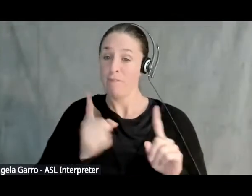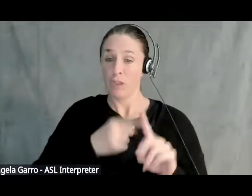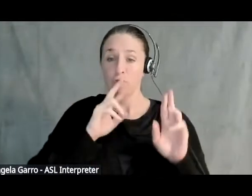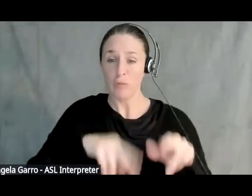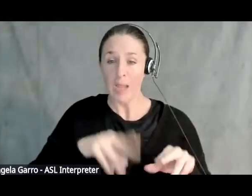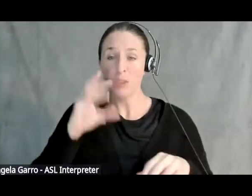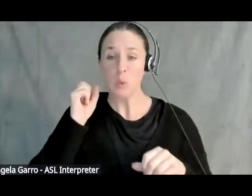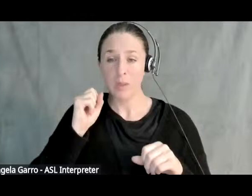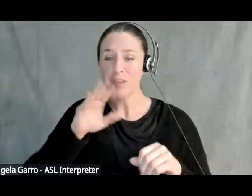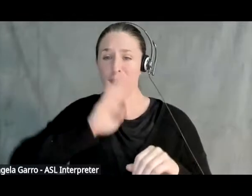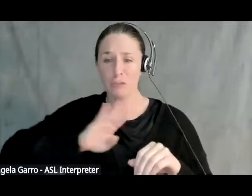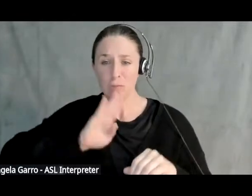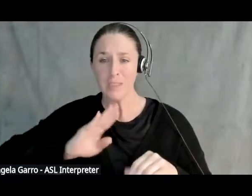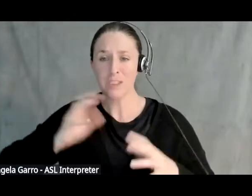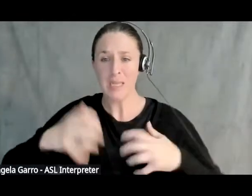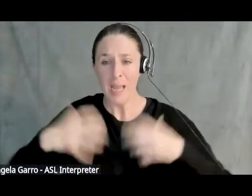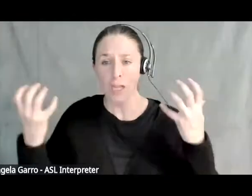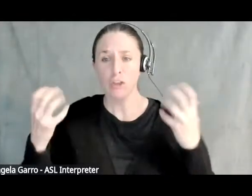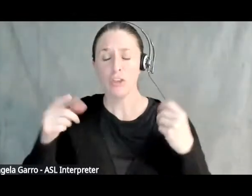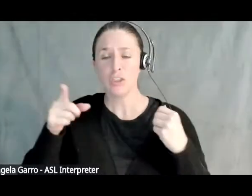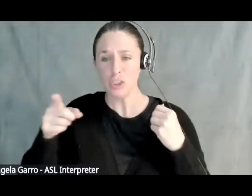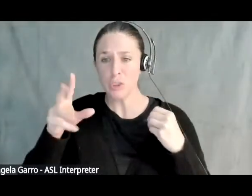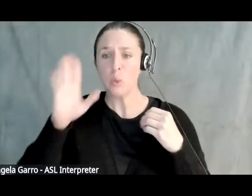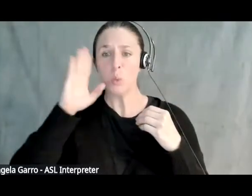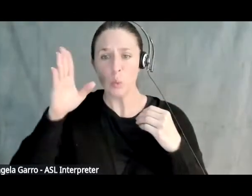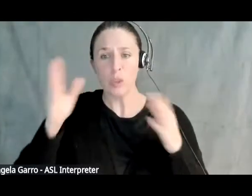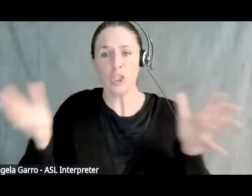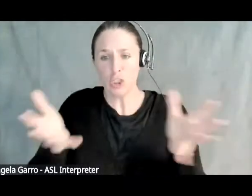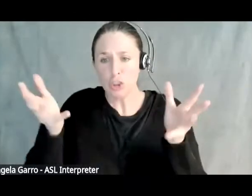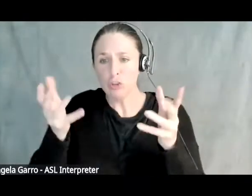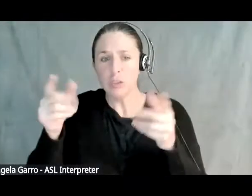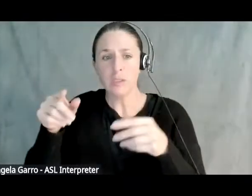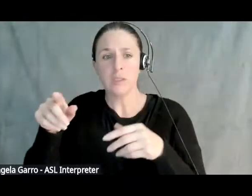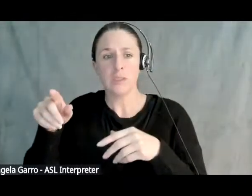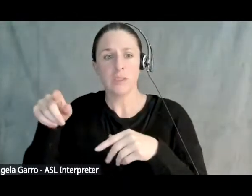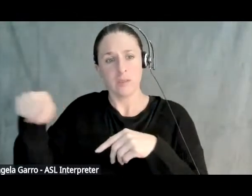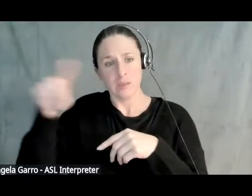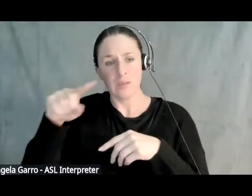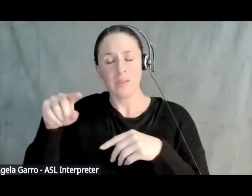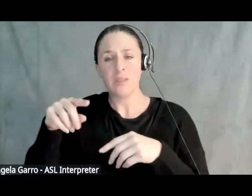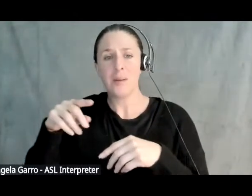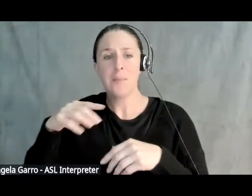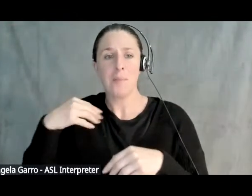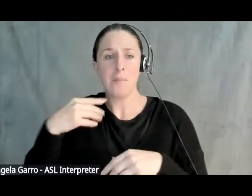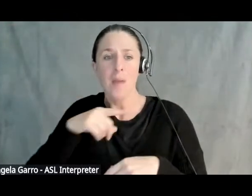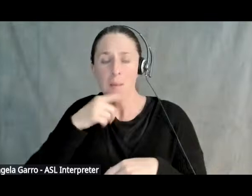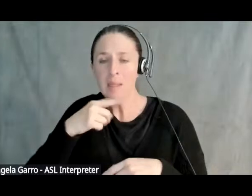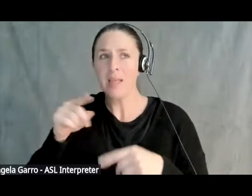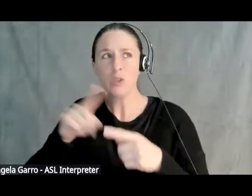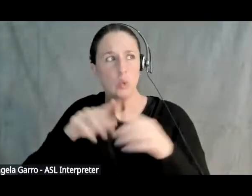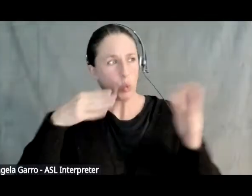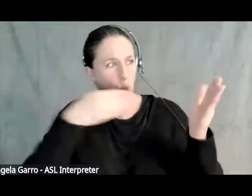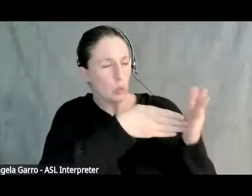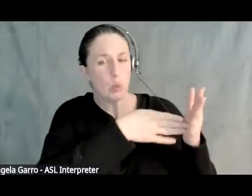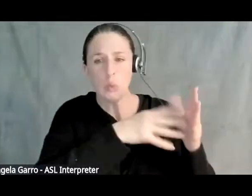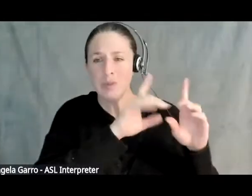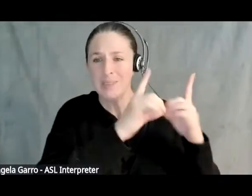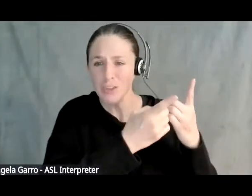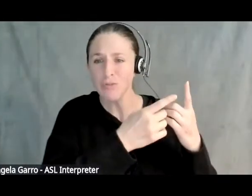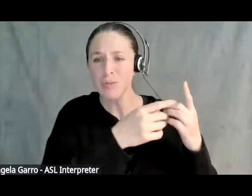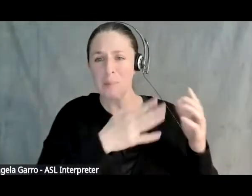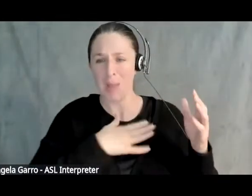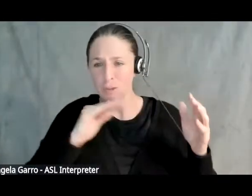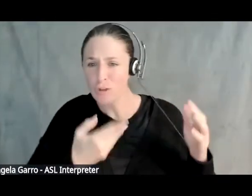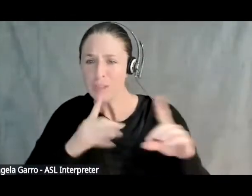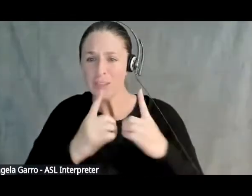anger that she would, as a school board member, encourage members of the public to sue her district, my daughter's district, and potentially